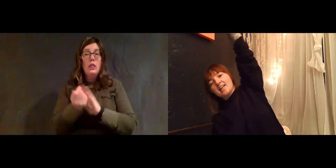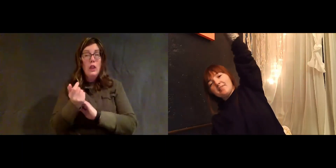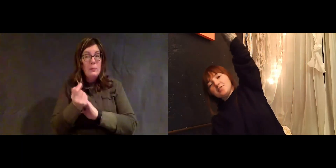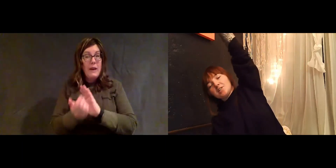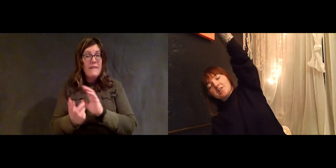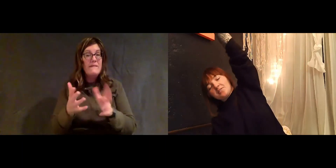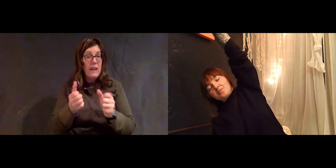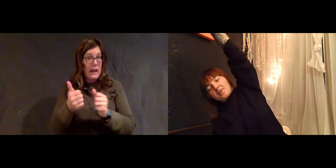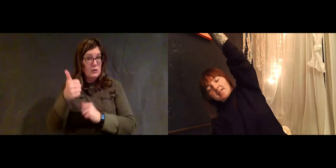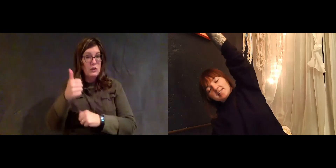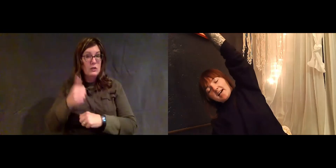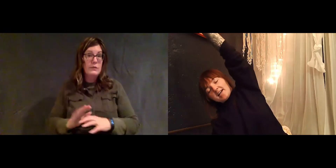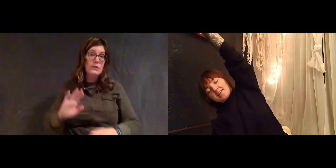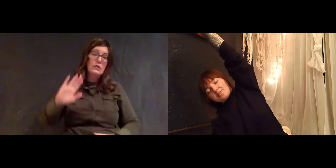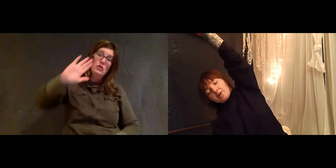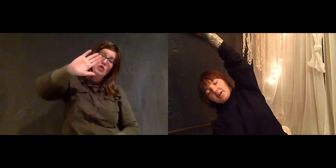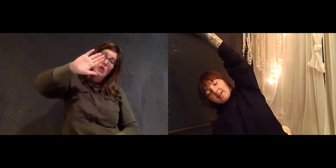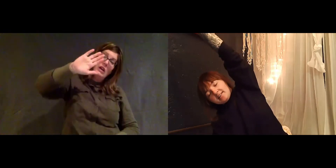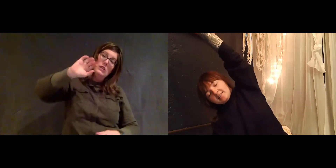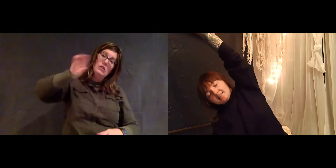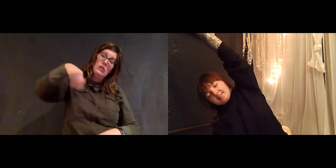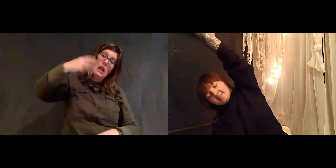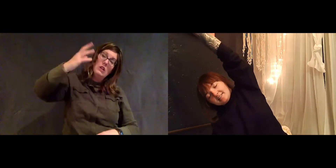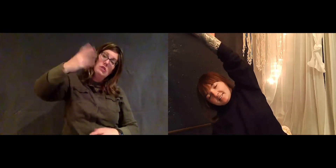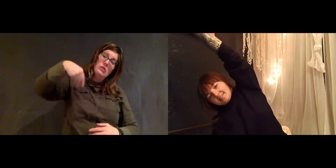to the left, stretch out the right side of your body.